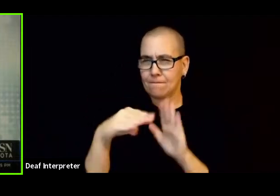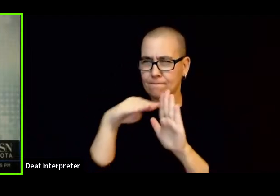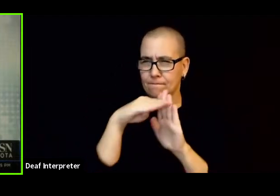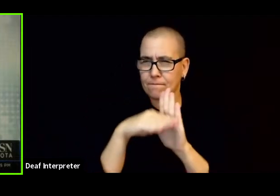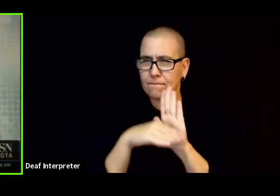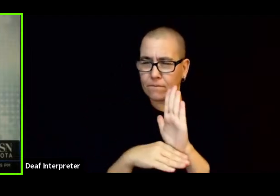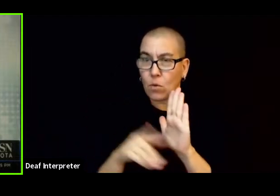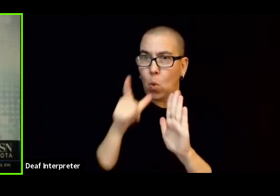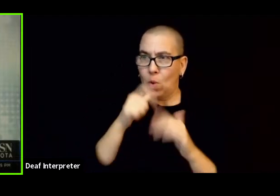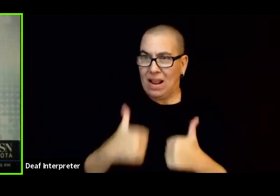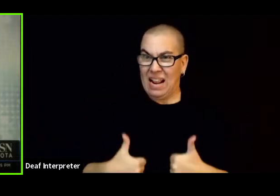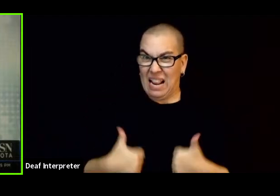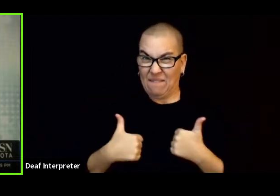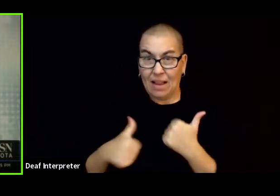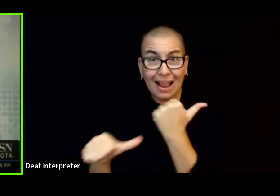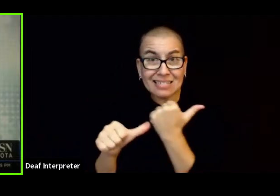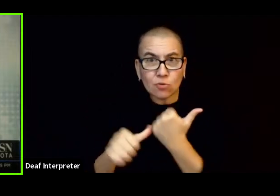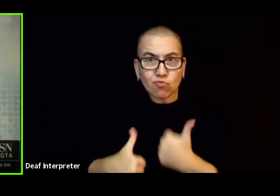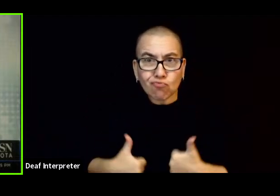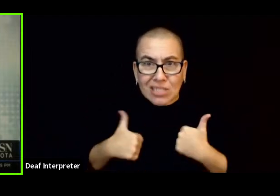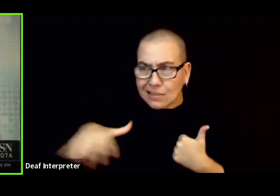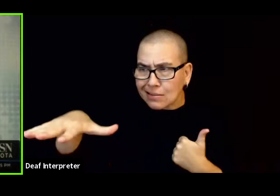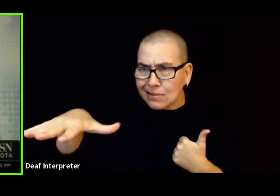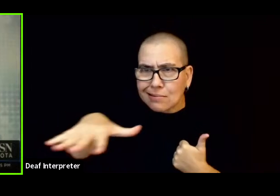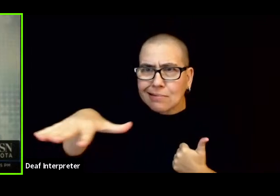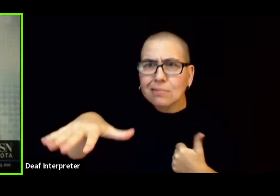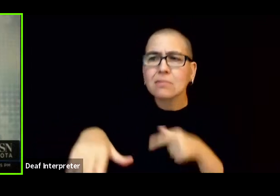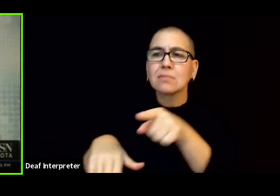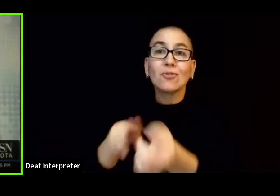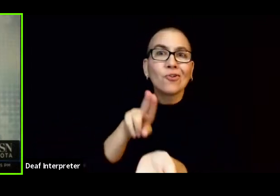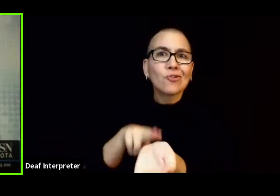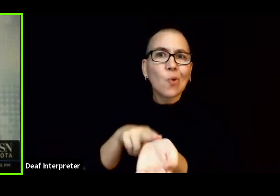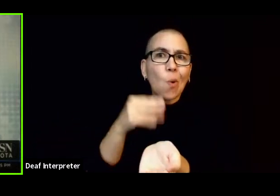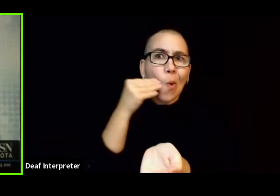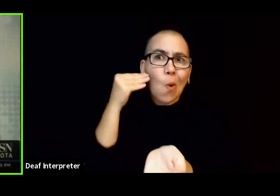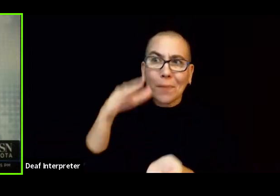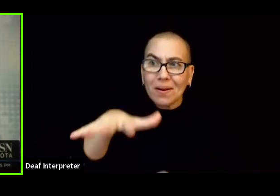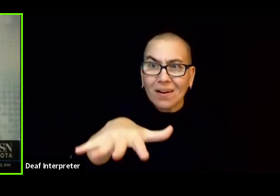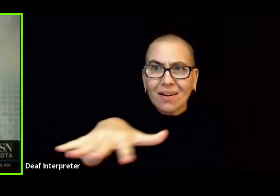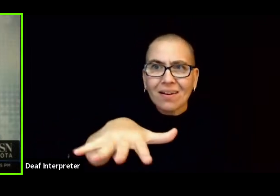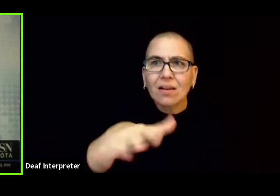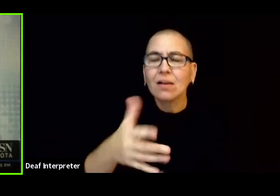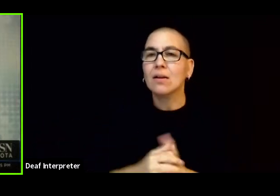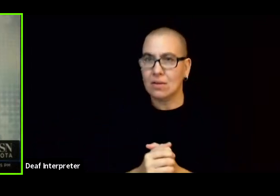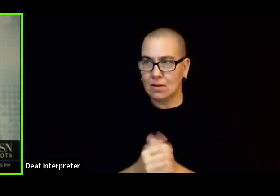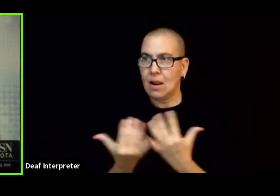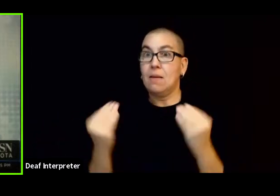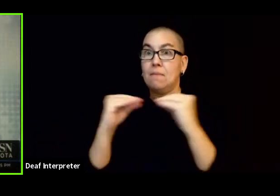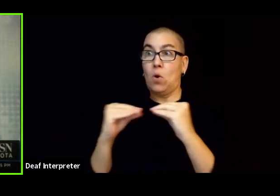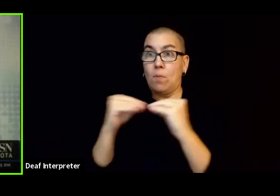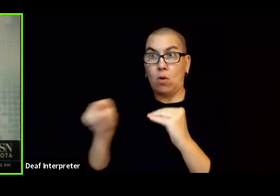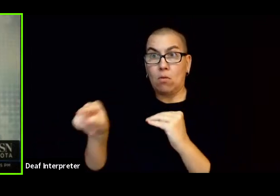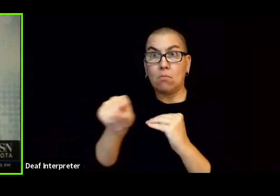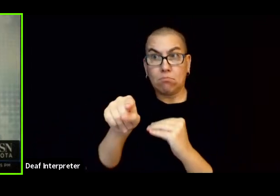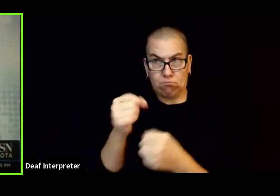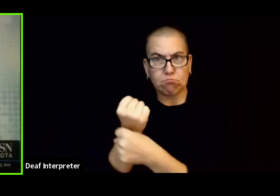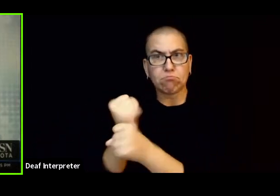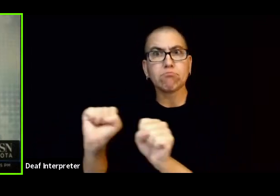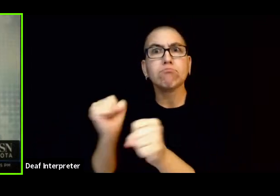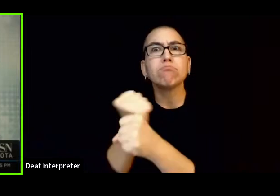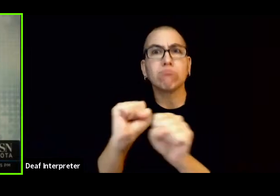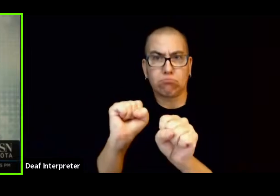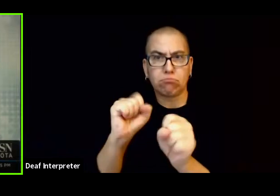living facilities. This plan has made facilities safer and has helped to make outbreaks more of an exception than the